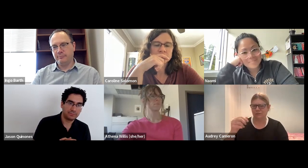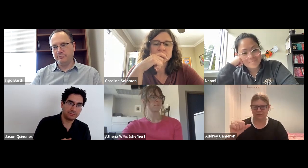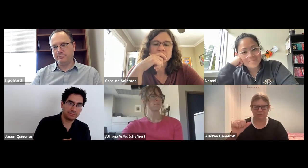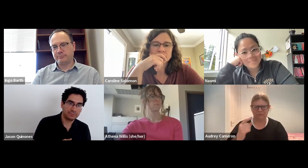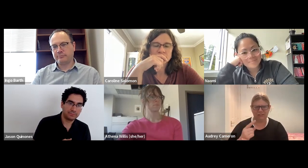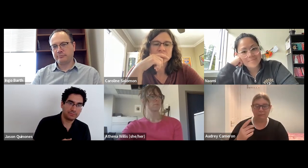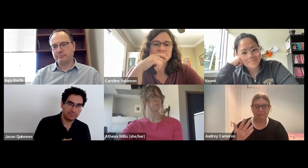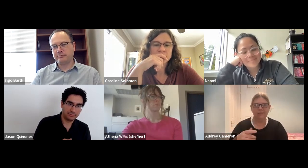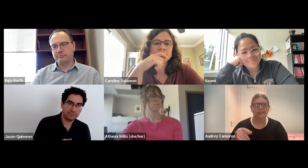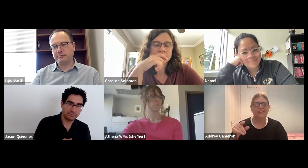Edinburgh,